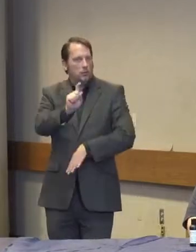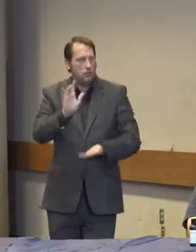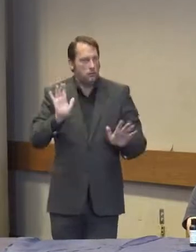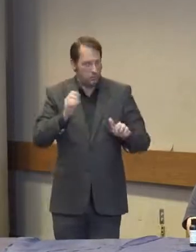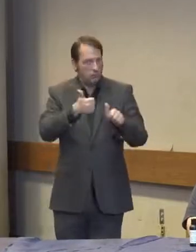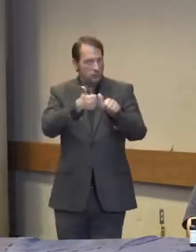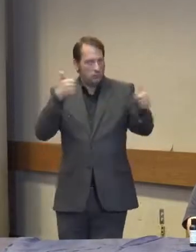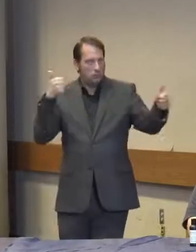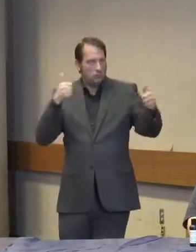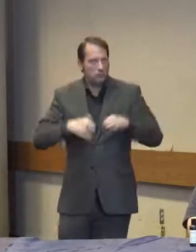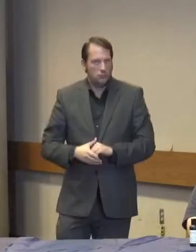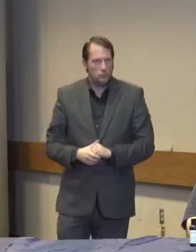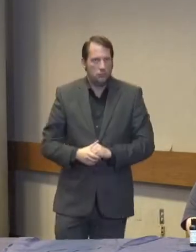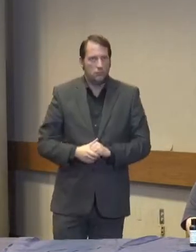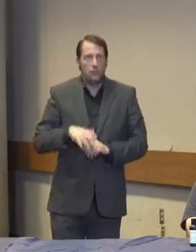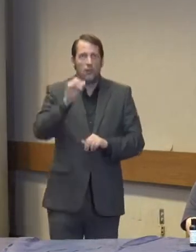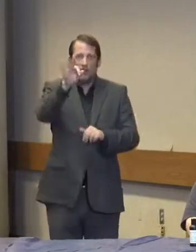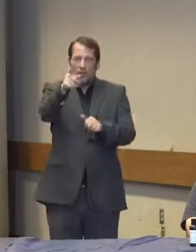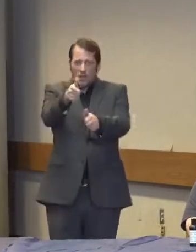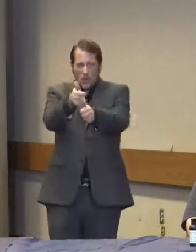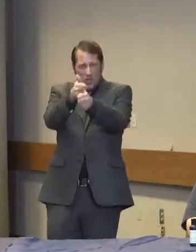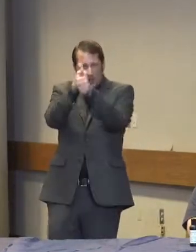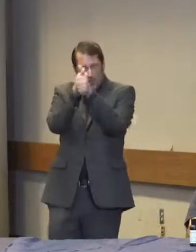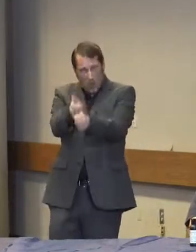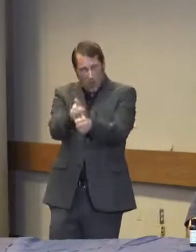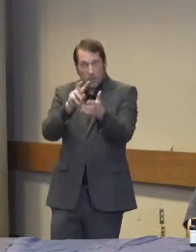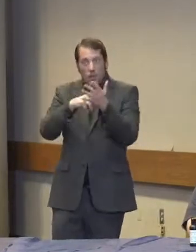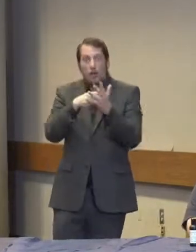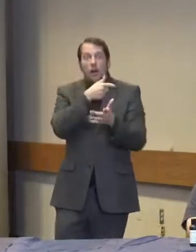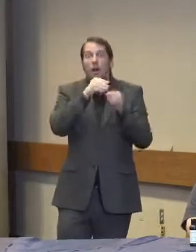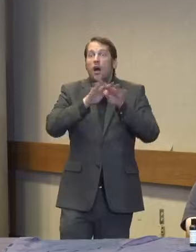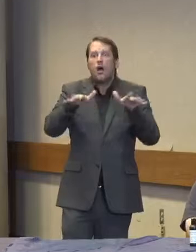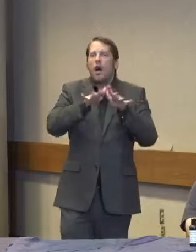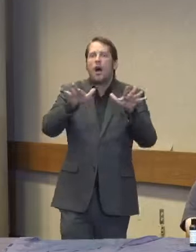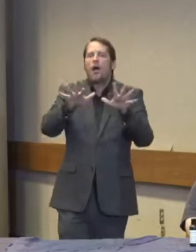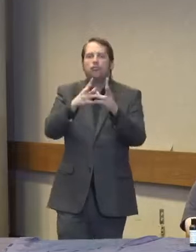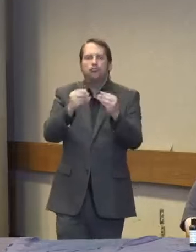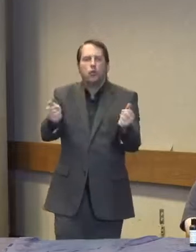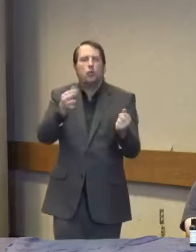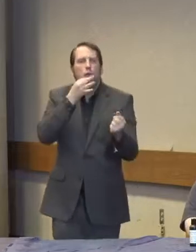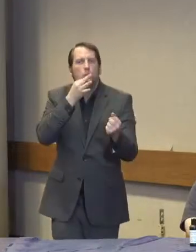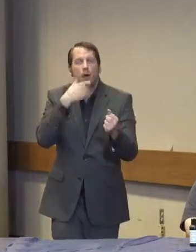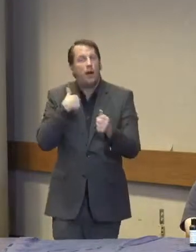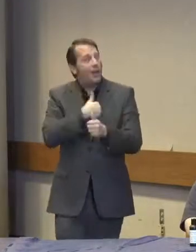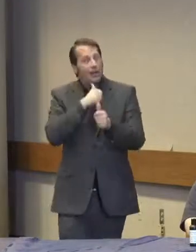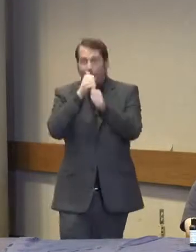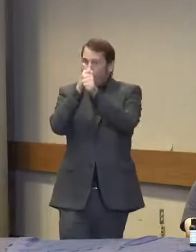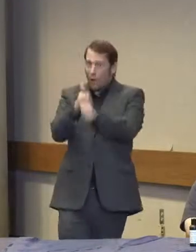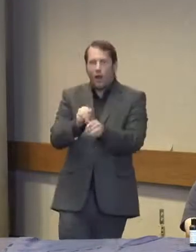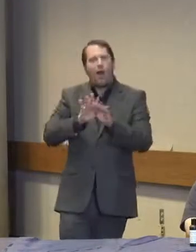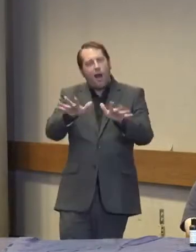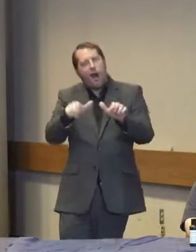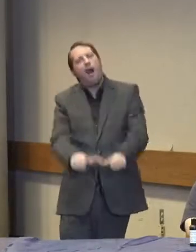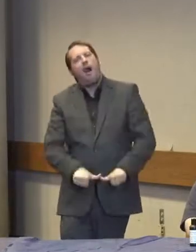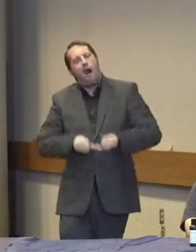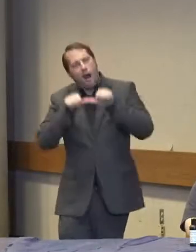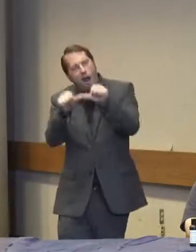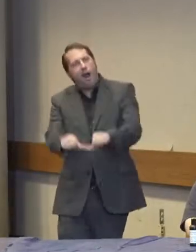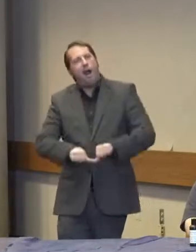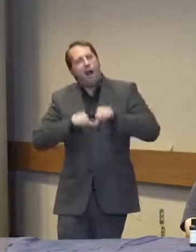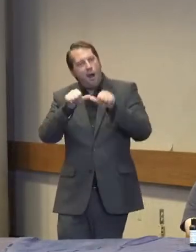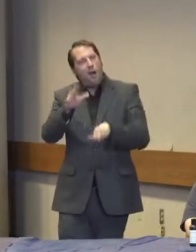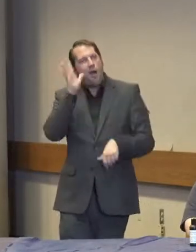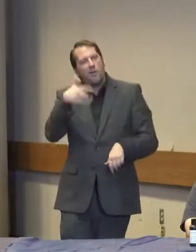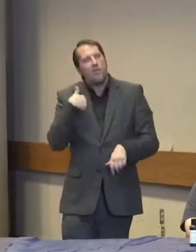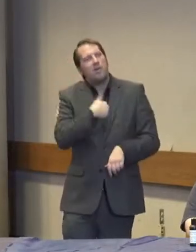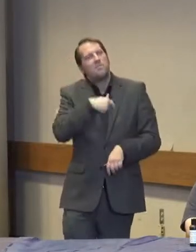if we do those things more aggressively and we can get back to doing a normal life and enjoying our families. But we have to act aggressively now to